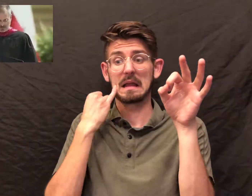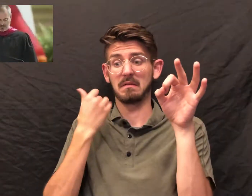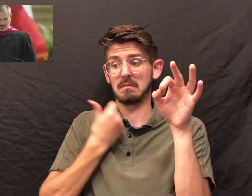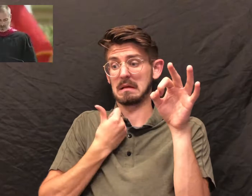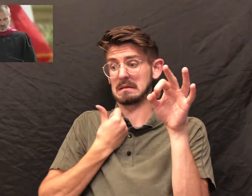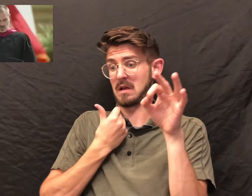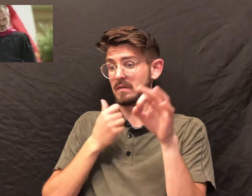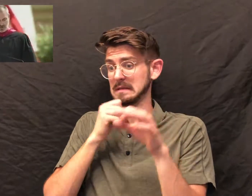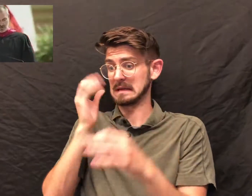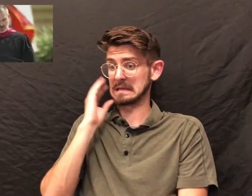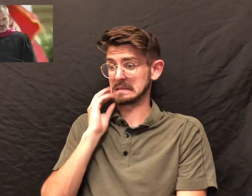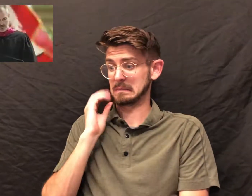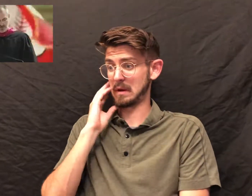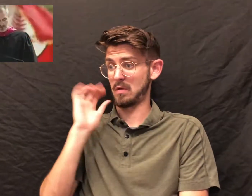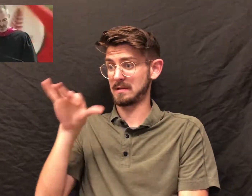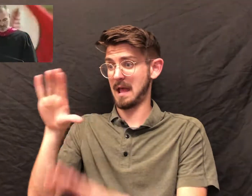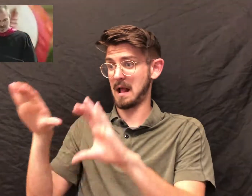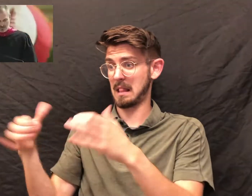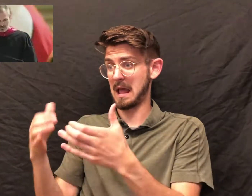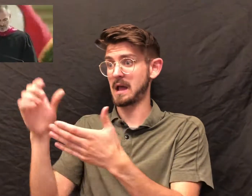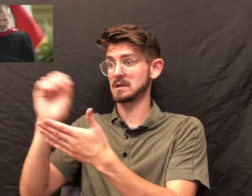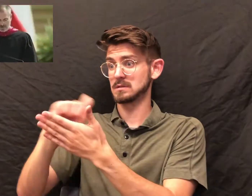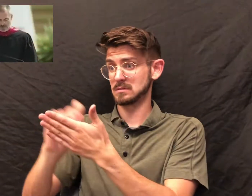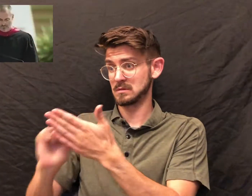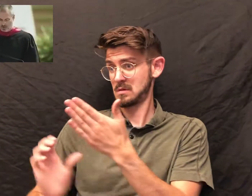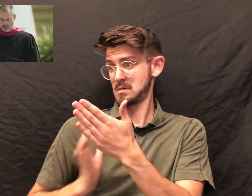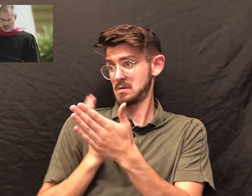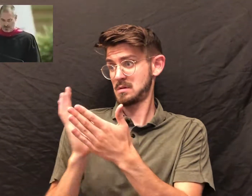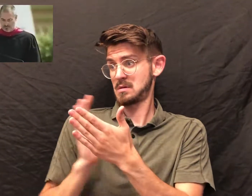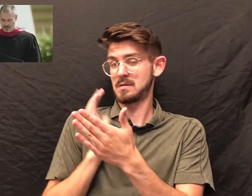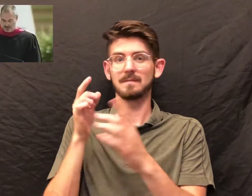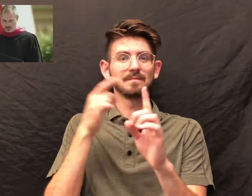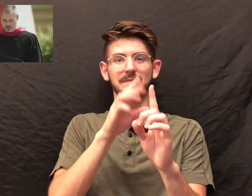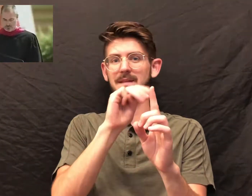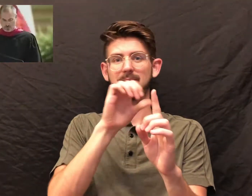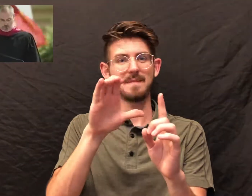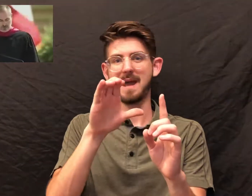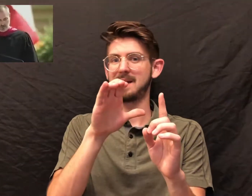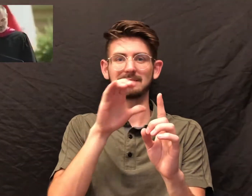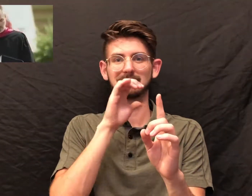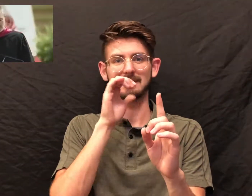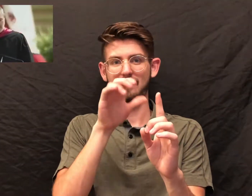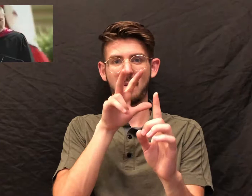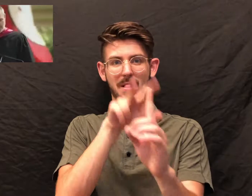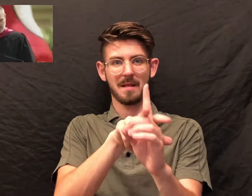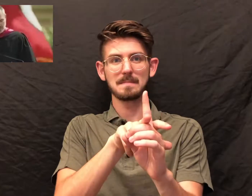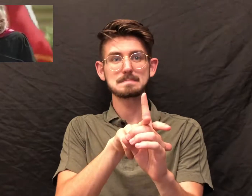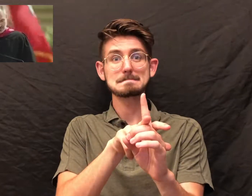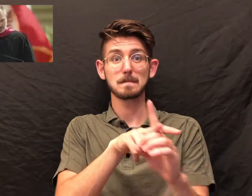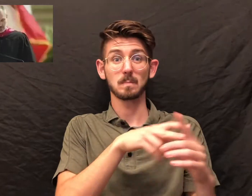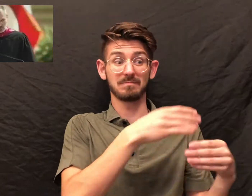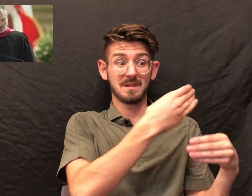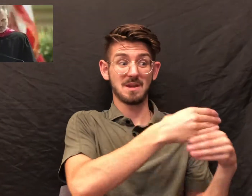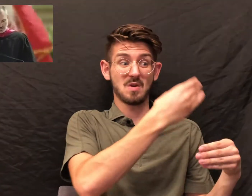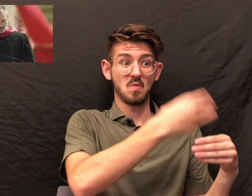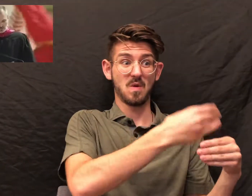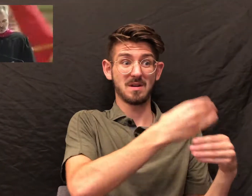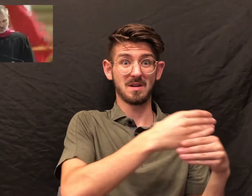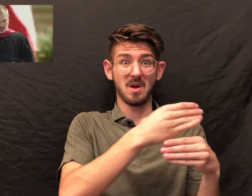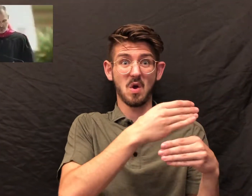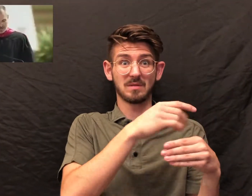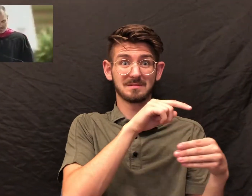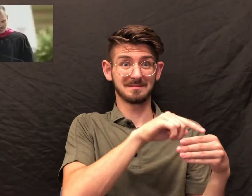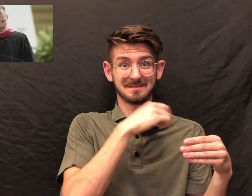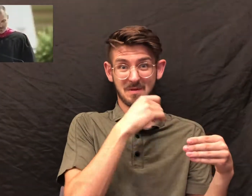multiple typefaces or proportionally spaced fonts. And since Windows just copied the Mac, it's likely that no personal computer would have them.